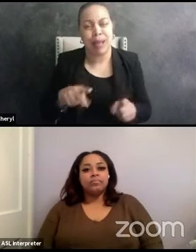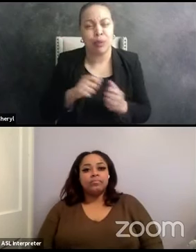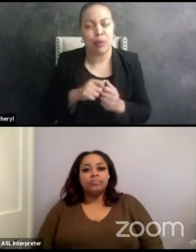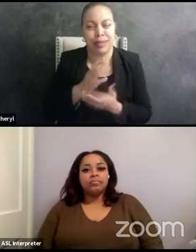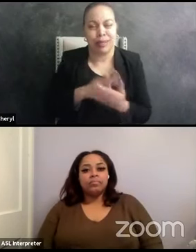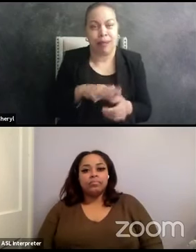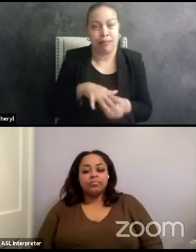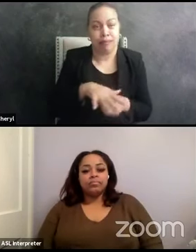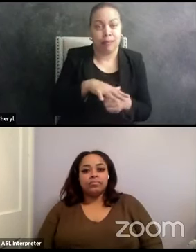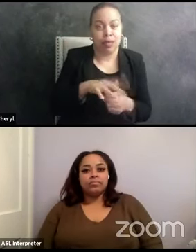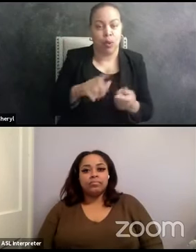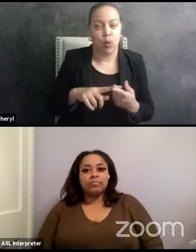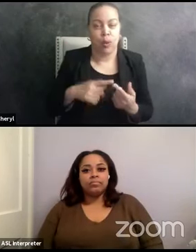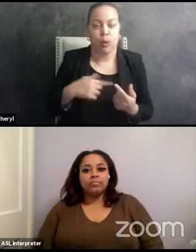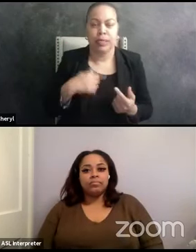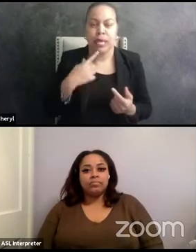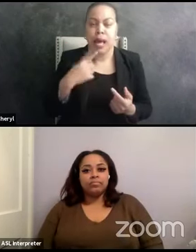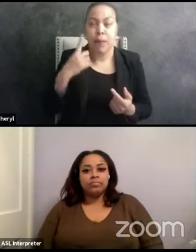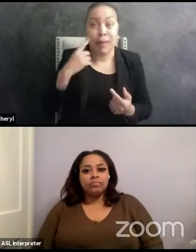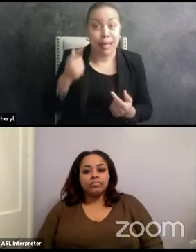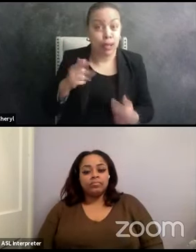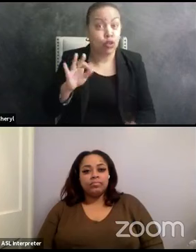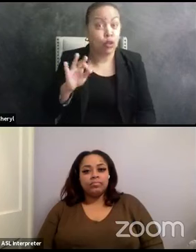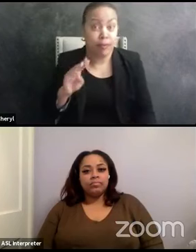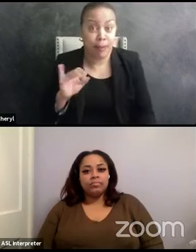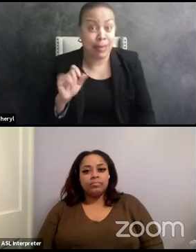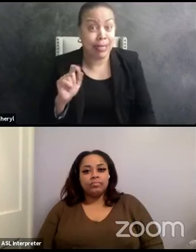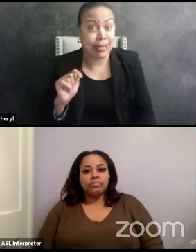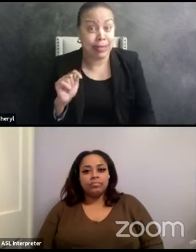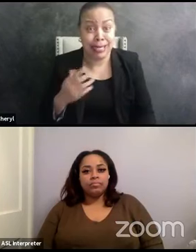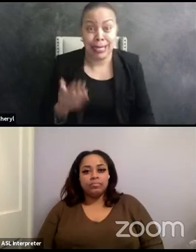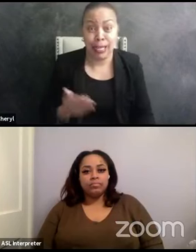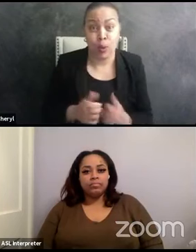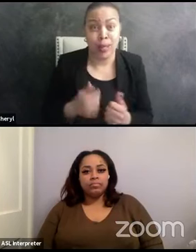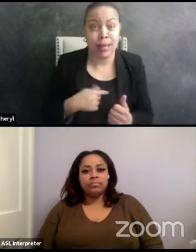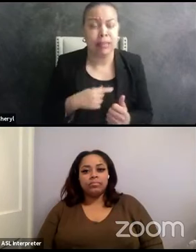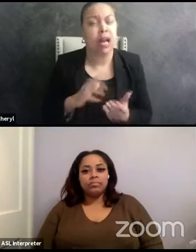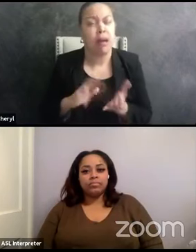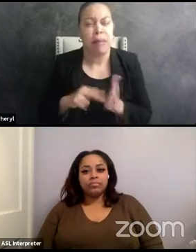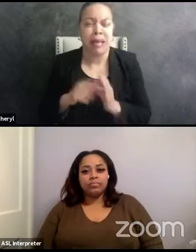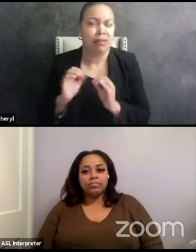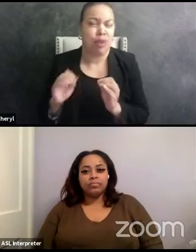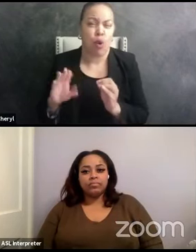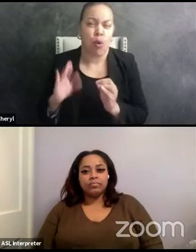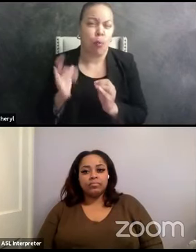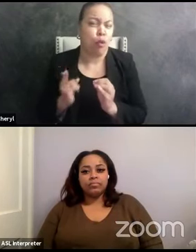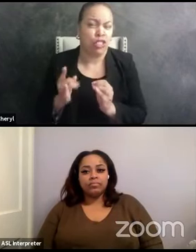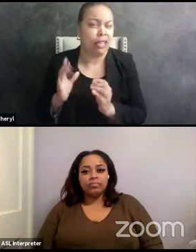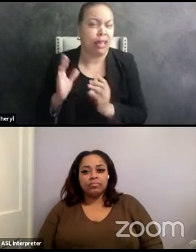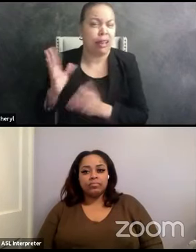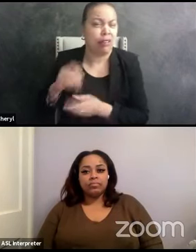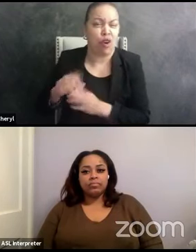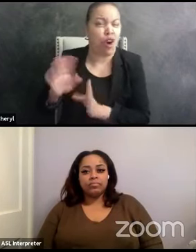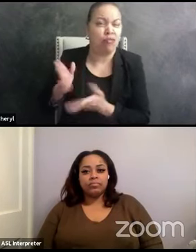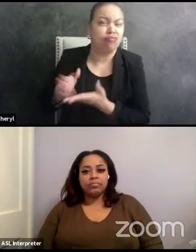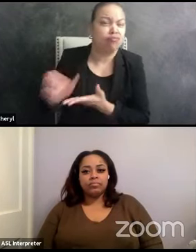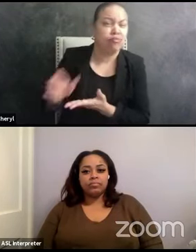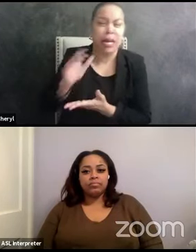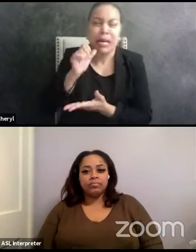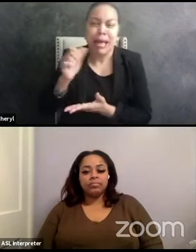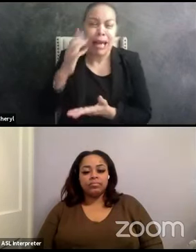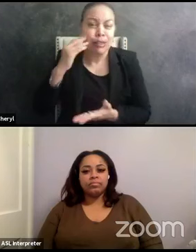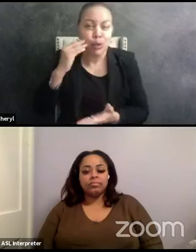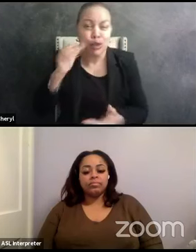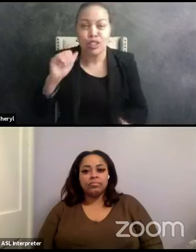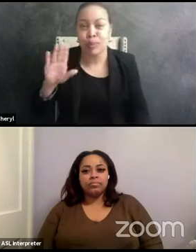act as if because you're a feminist and you're in this space that you don't carry that bullshit with you, that you aren't prone to be susceptible to an abusive